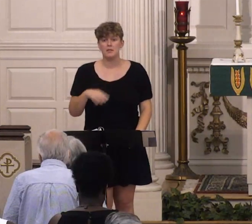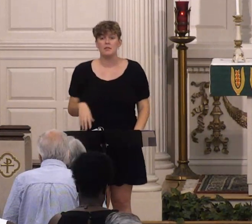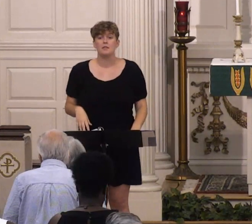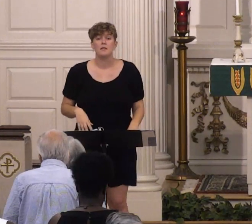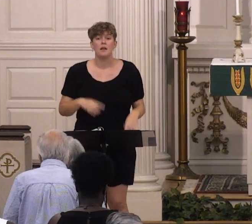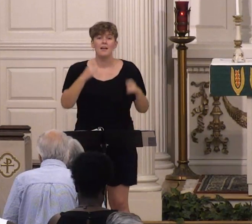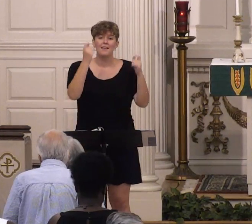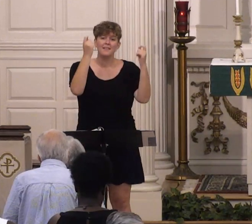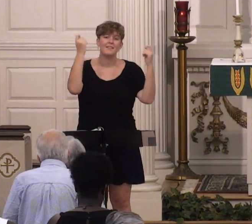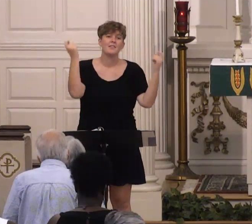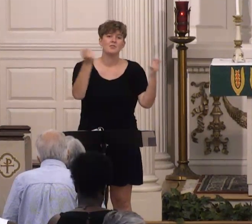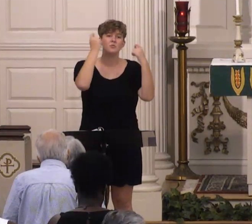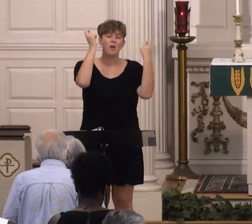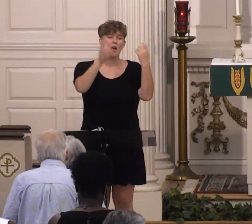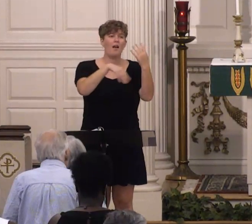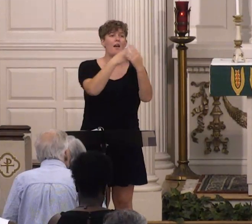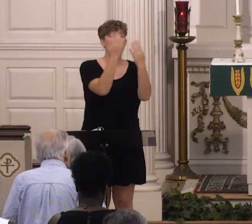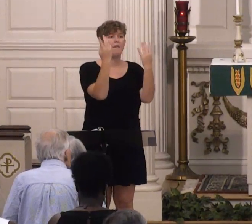Maria,